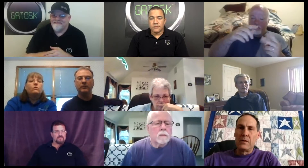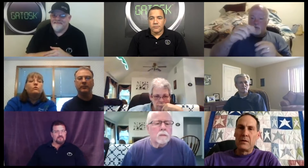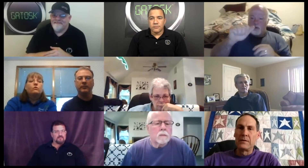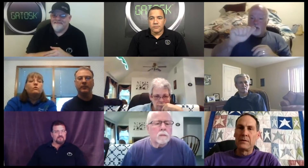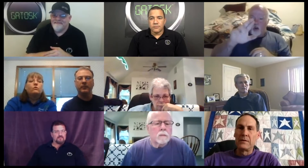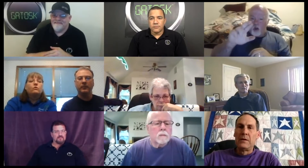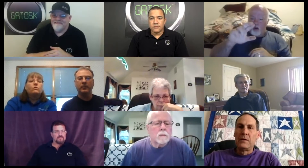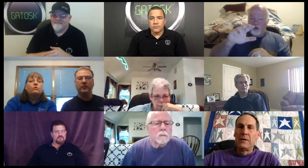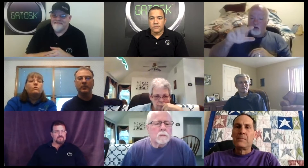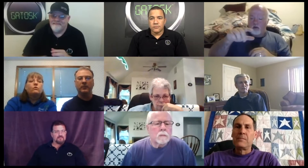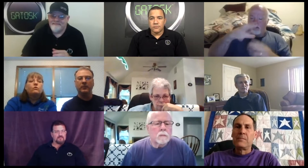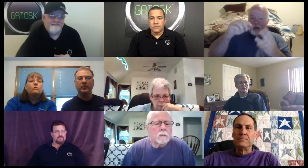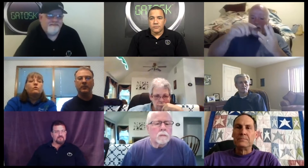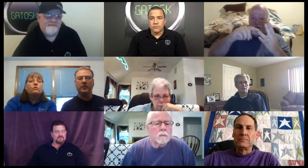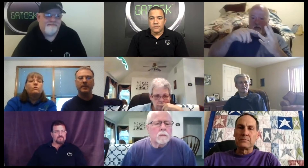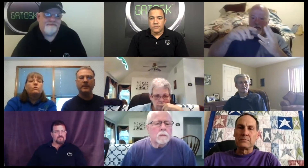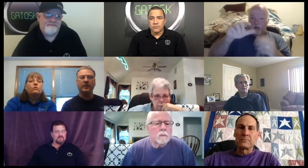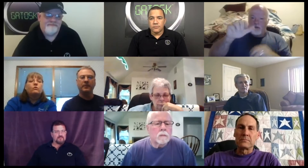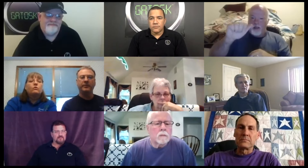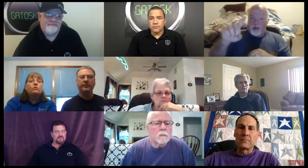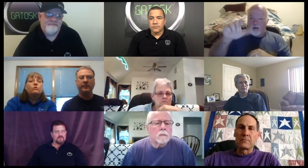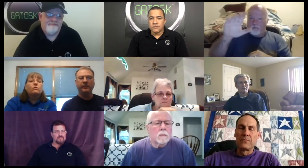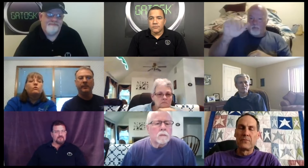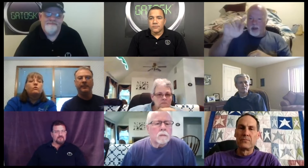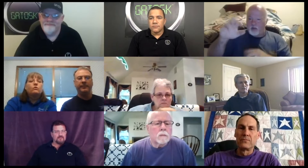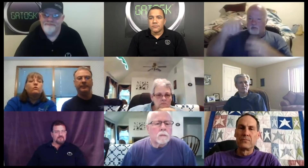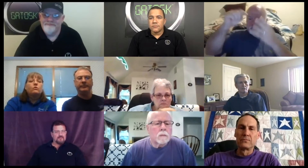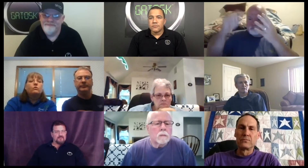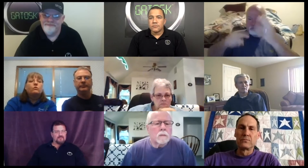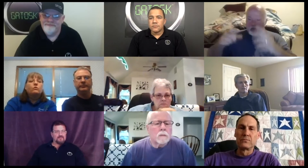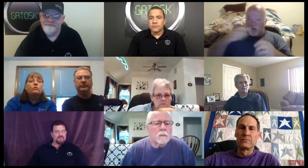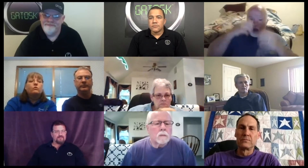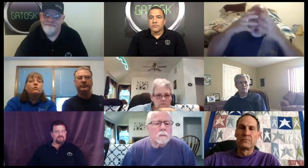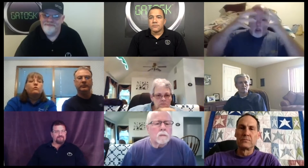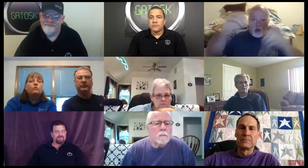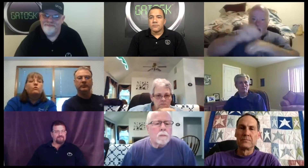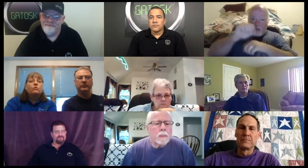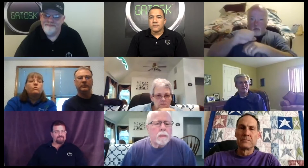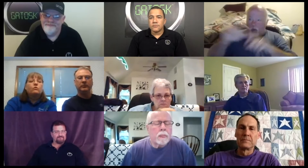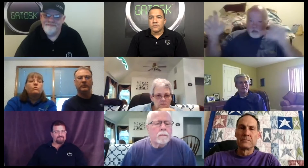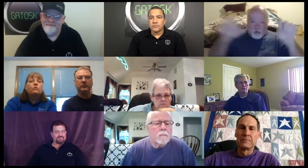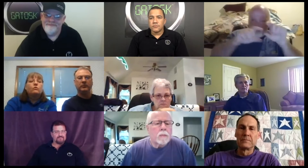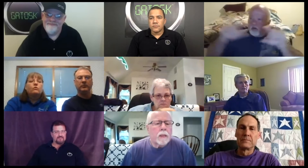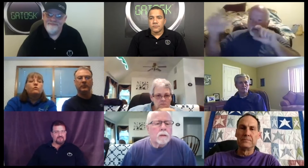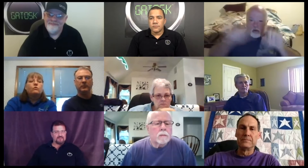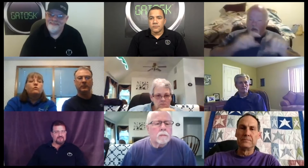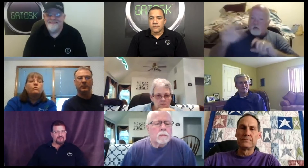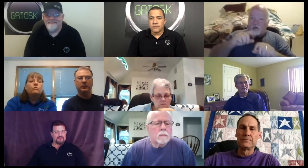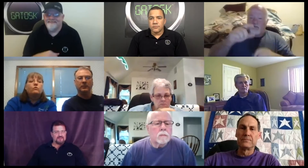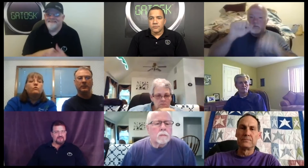text and AR and ad blocker. It's a lot of work to figure this